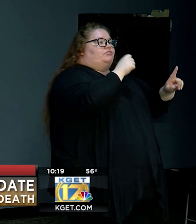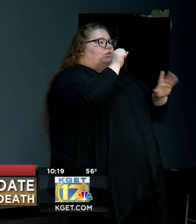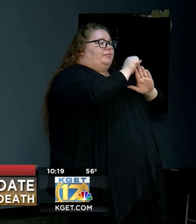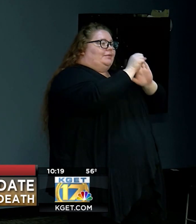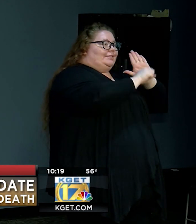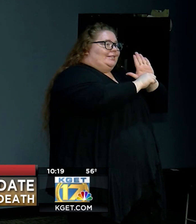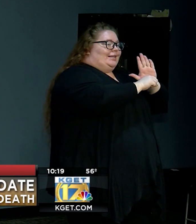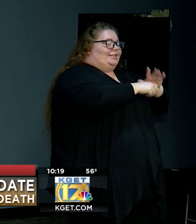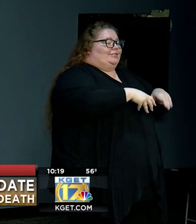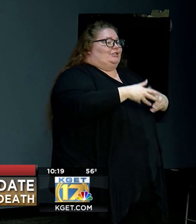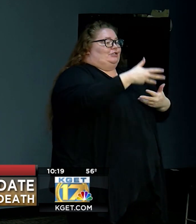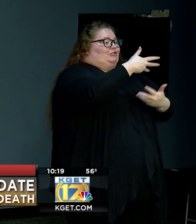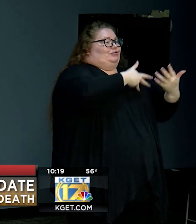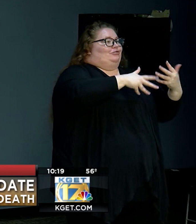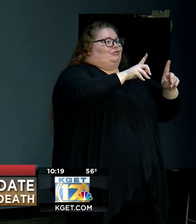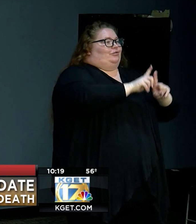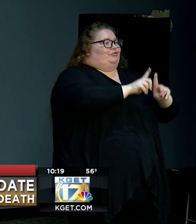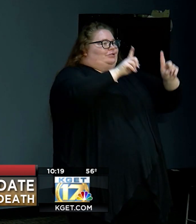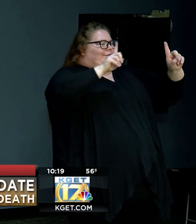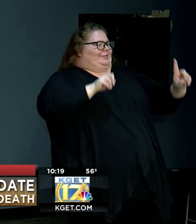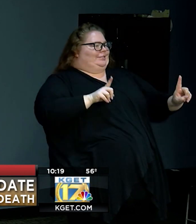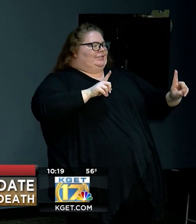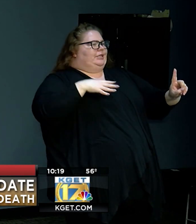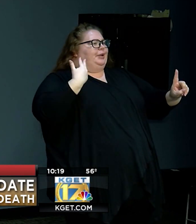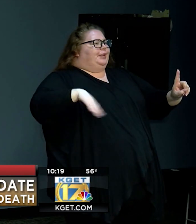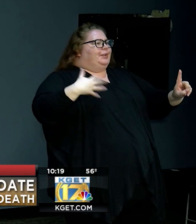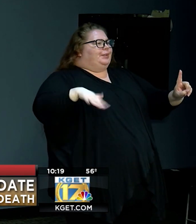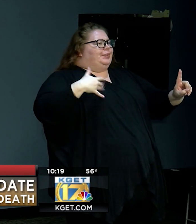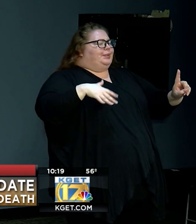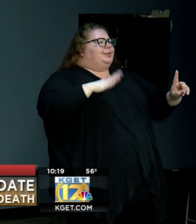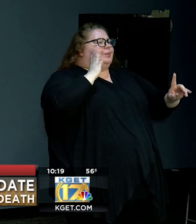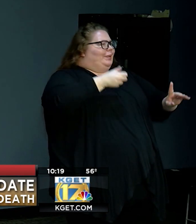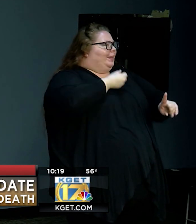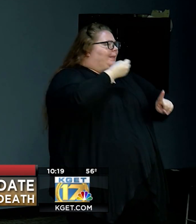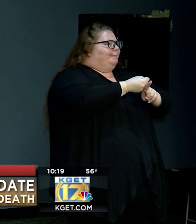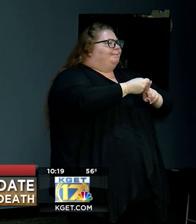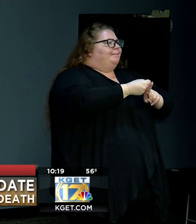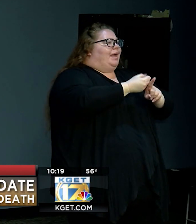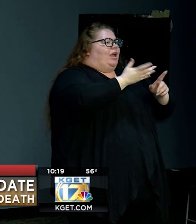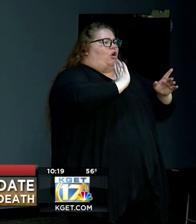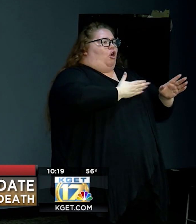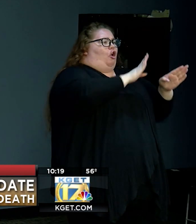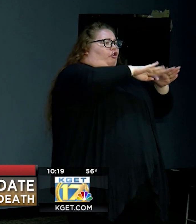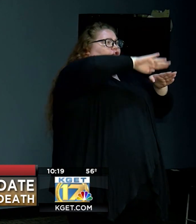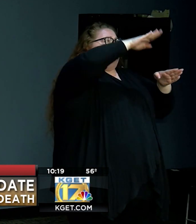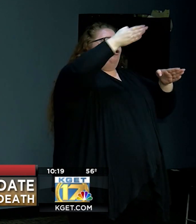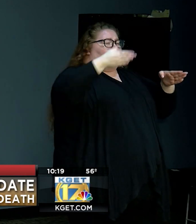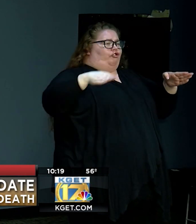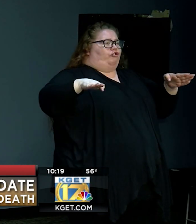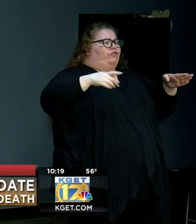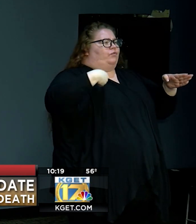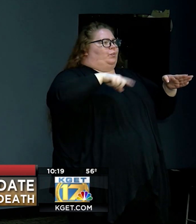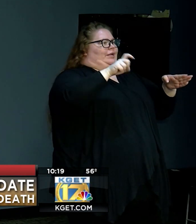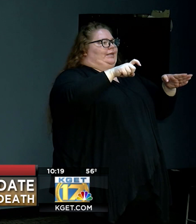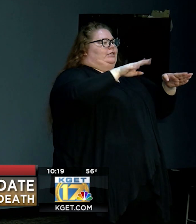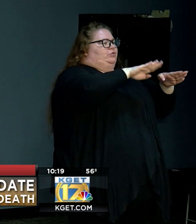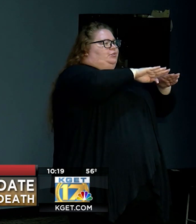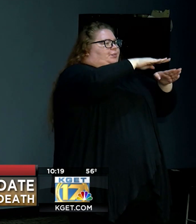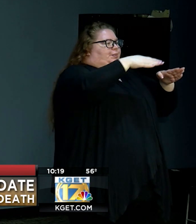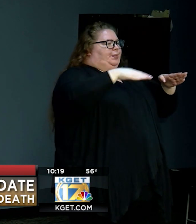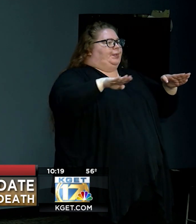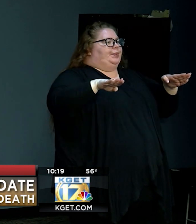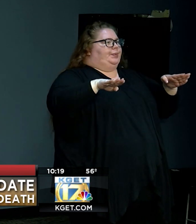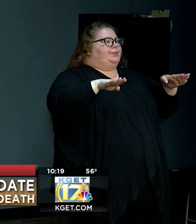the most dramatic impacts on flattening that curve, on reducing infections, on making a difference in individuals'